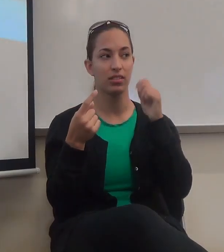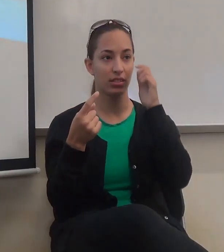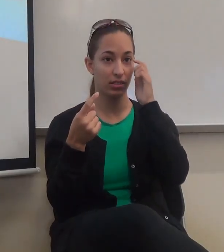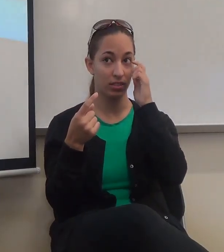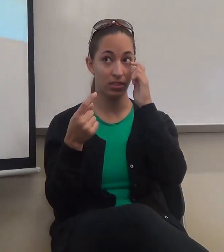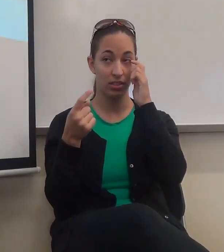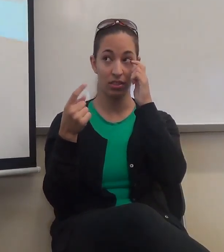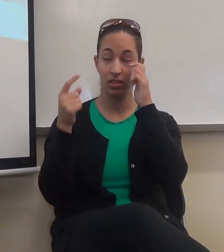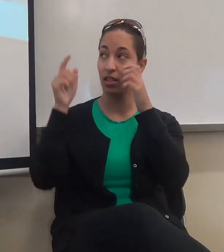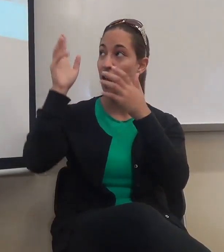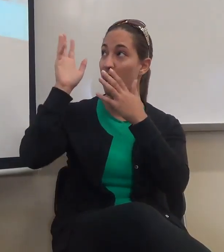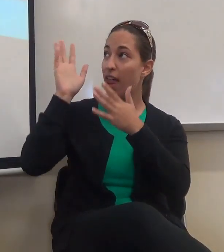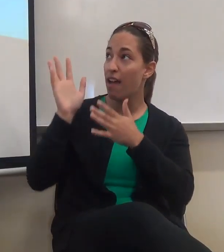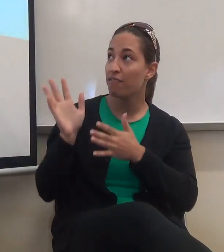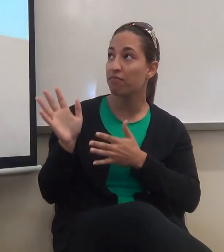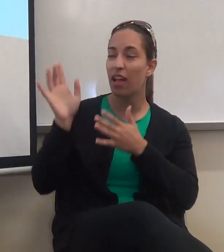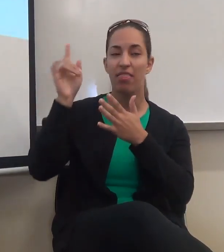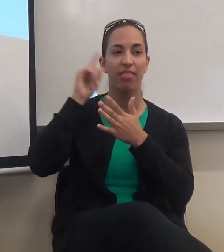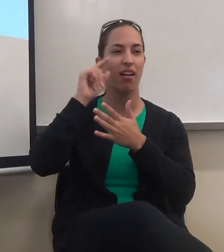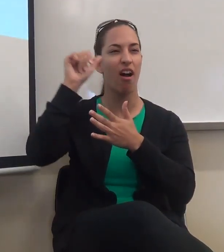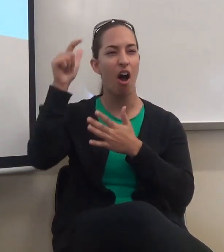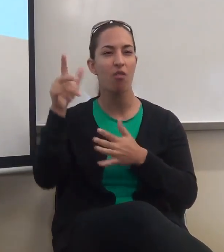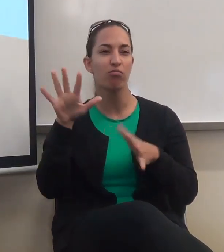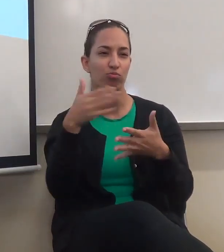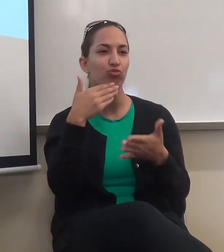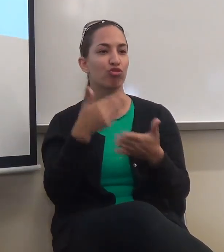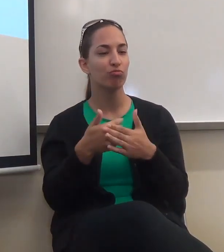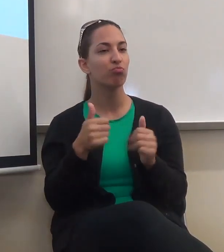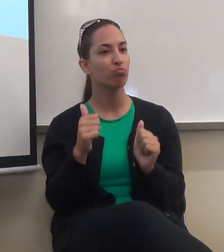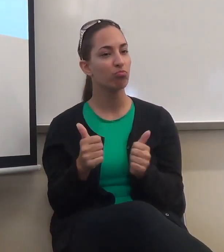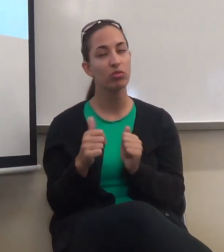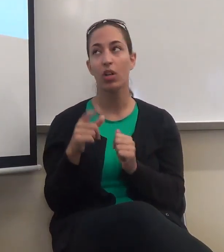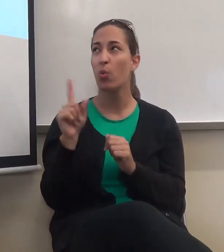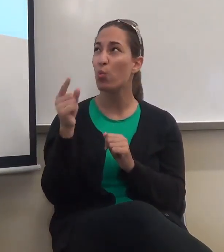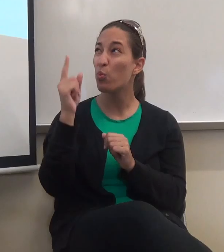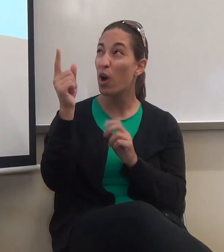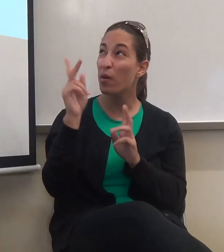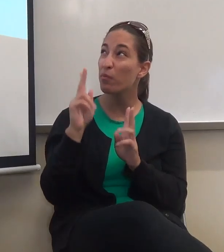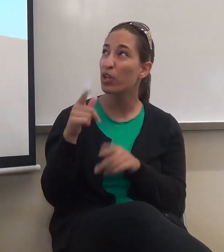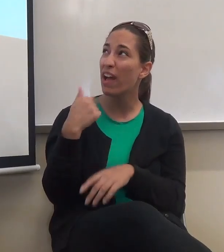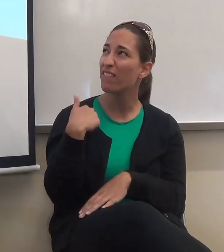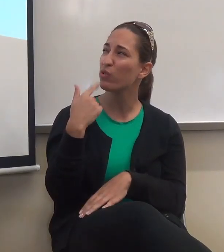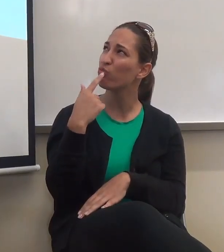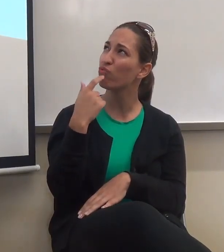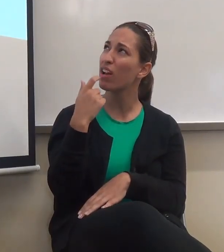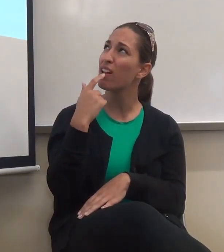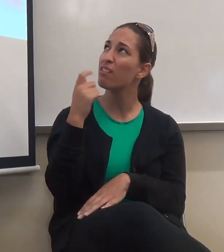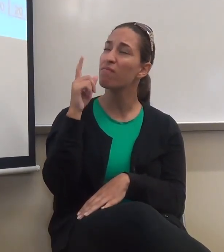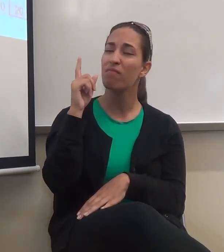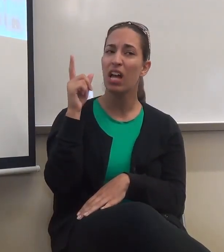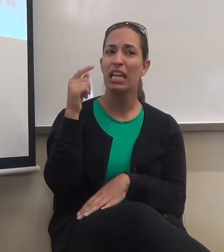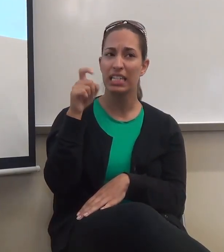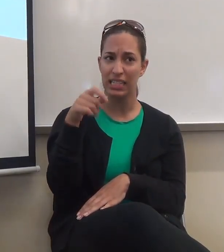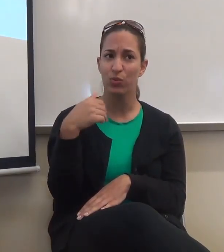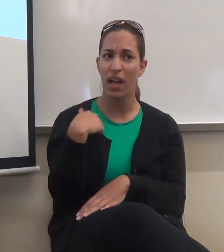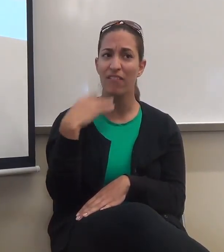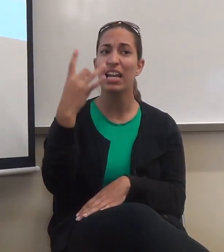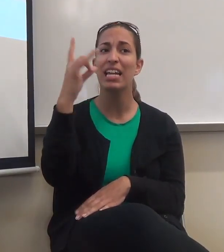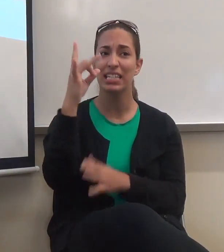is in pretty good shape. One person, there's a red here. You need to have 18 hours